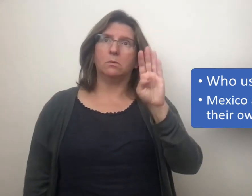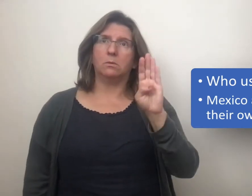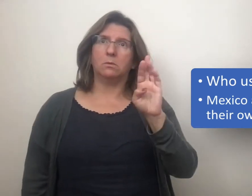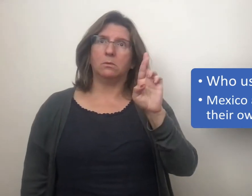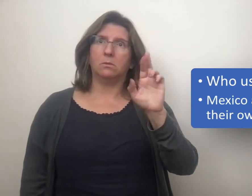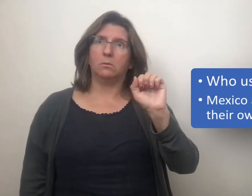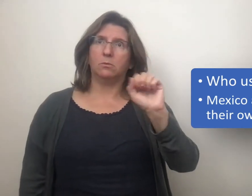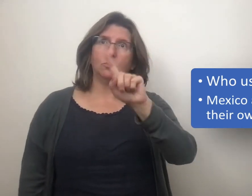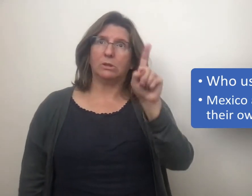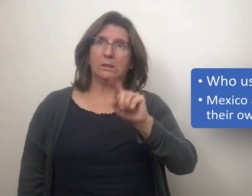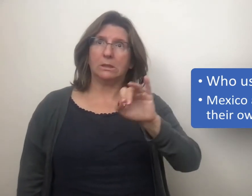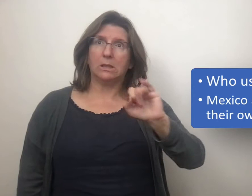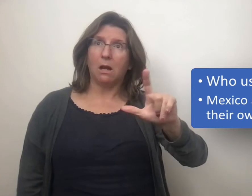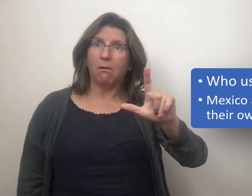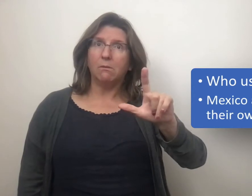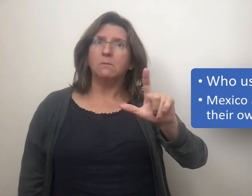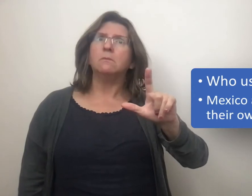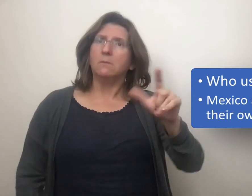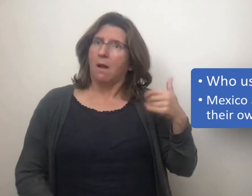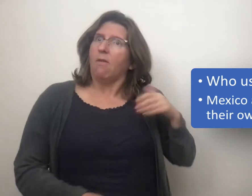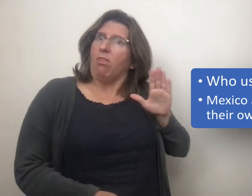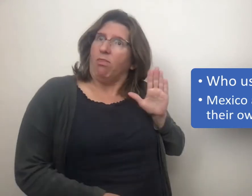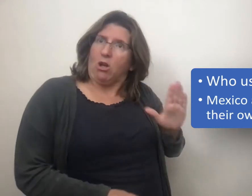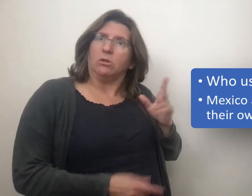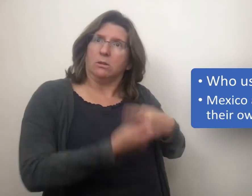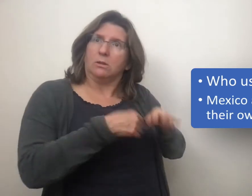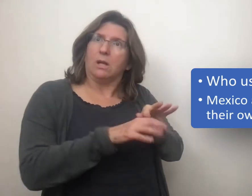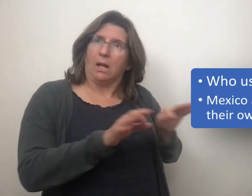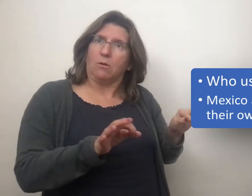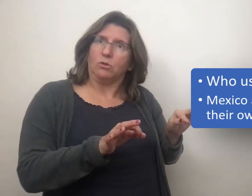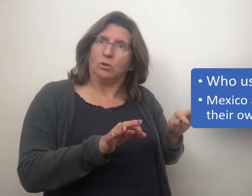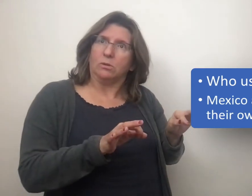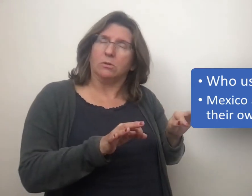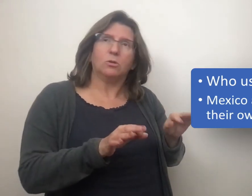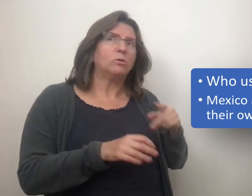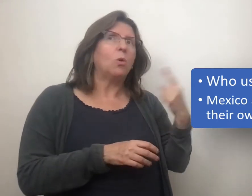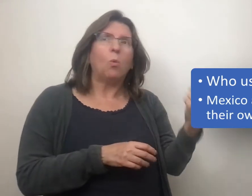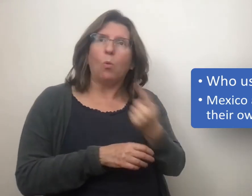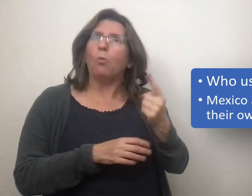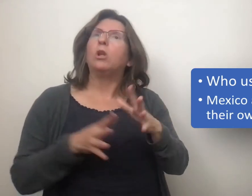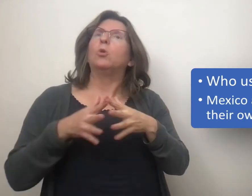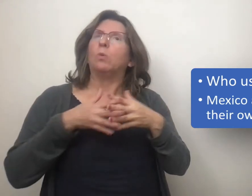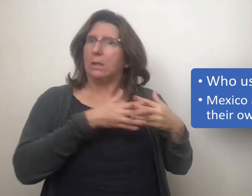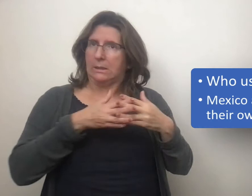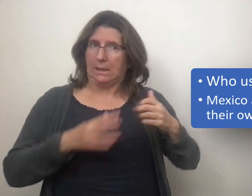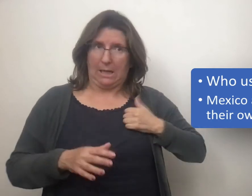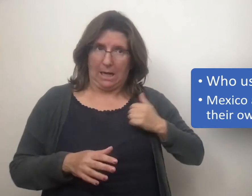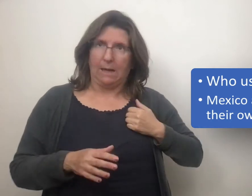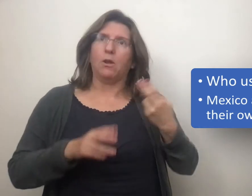Mexico and Brazil each have their own native sign languages. Again, ASL is used primarily in